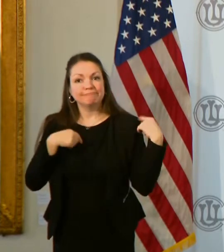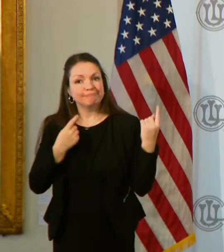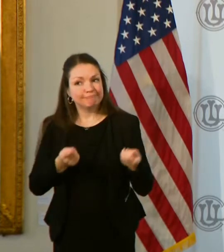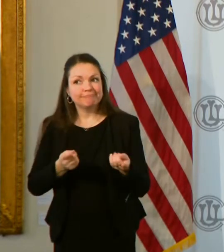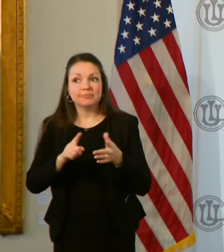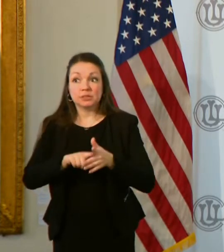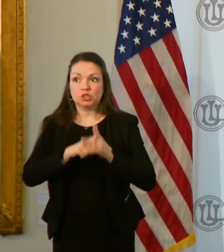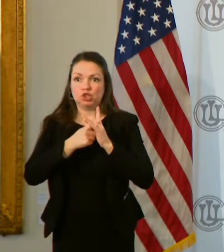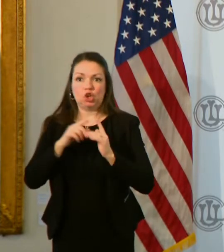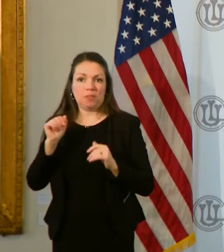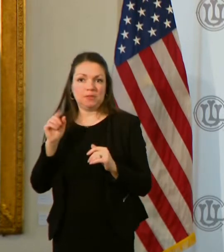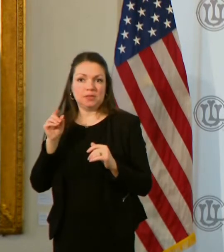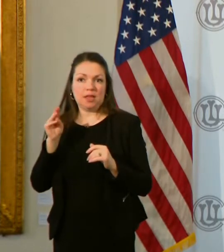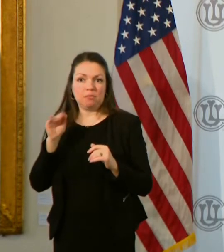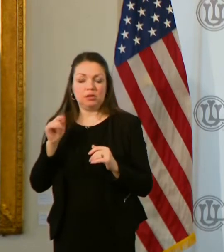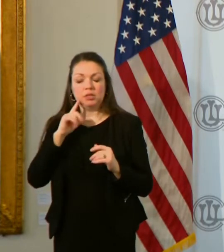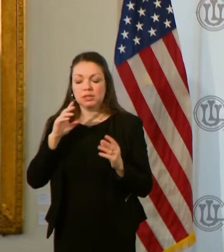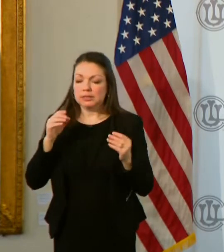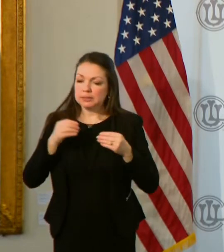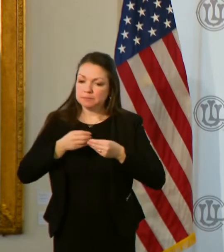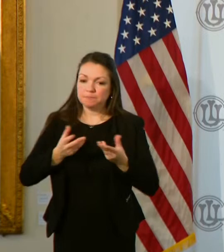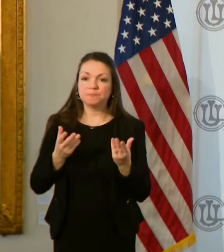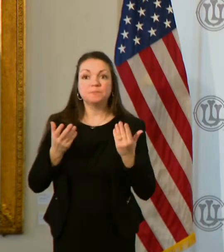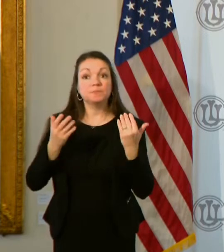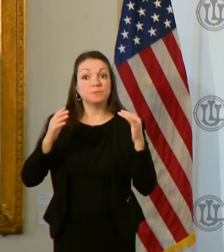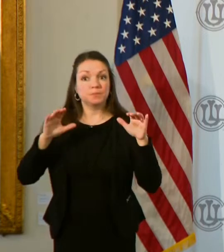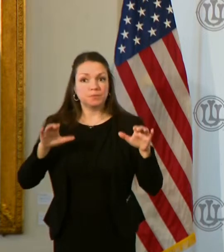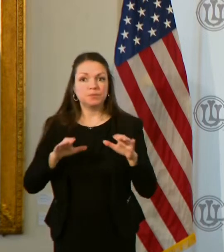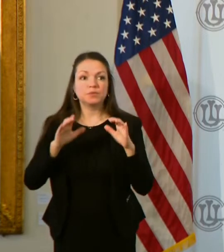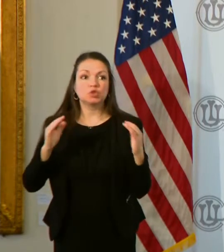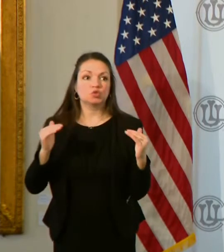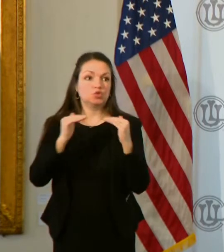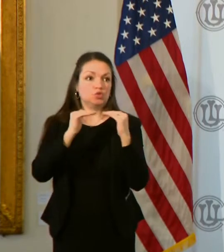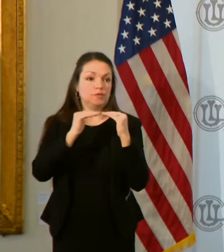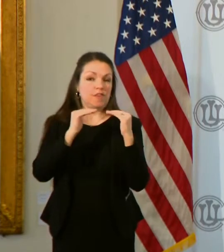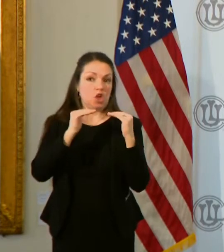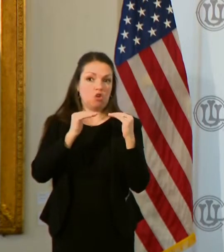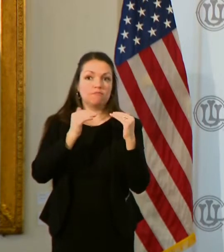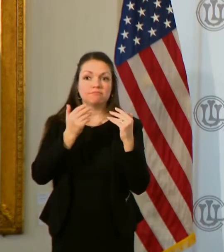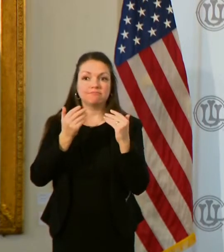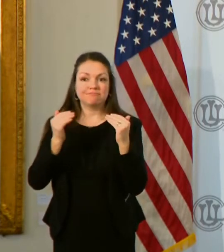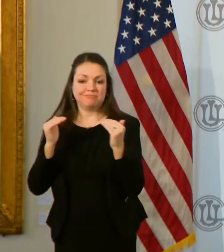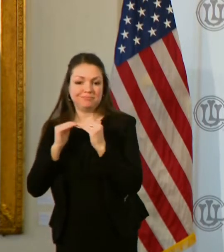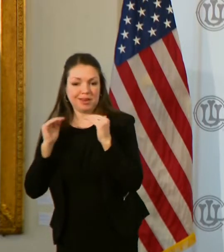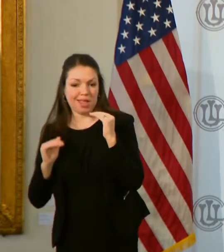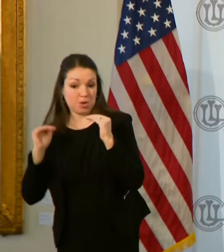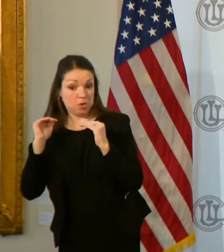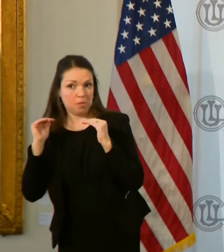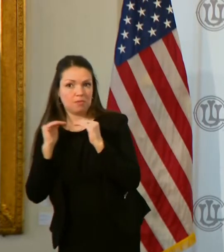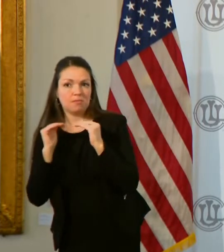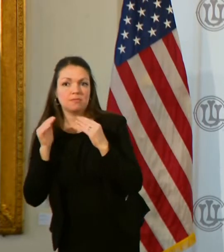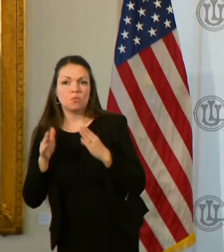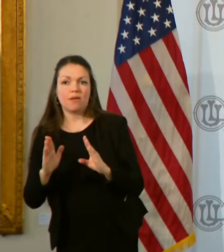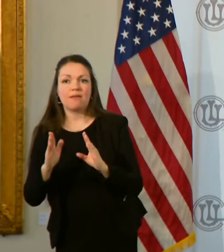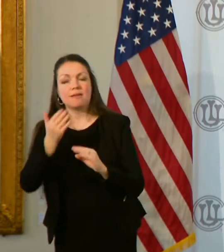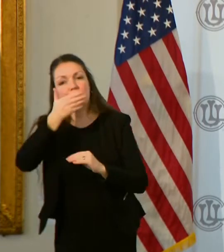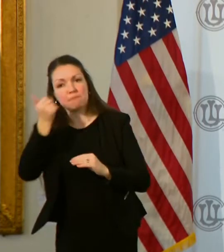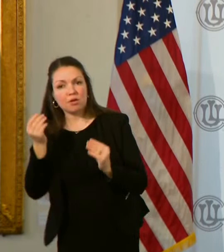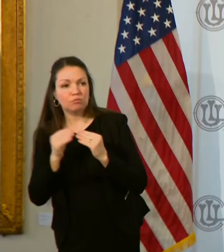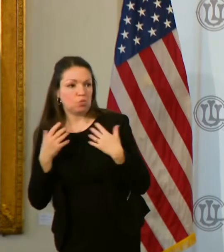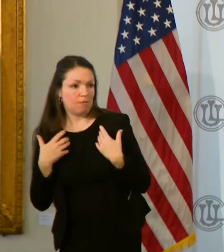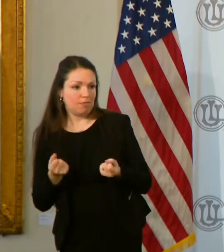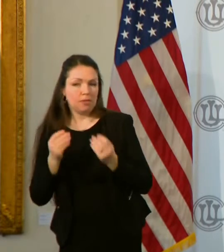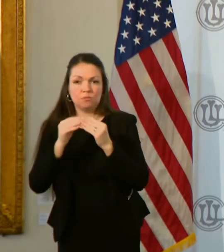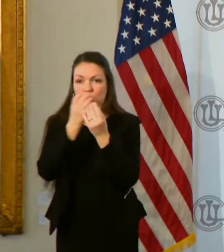is administering justice in a fair and equitable way in the effort to make a better, healthier,